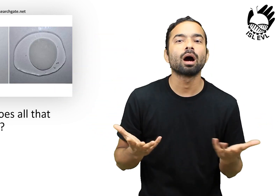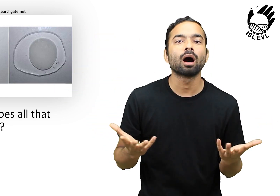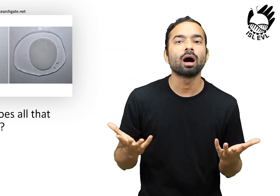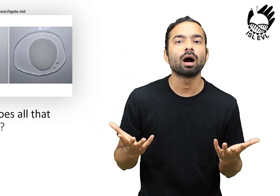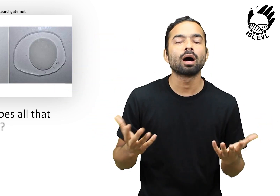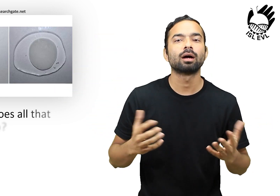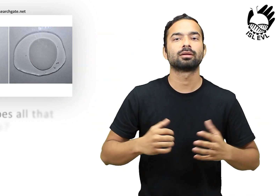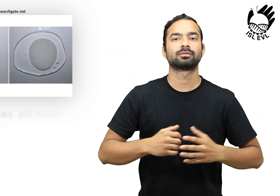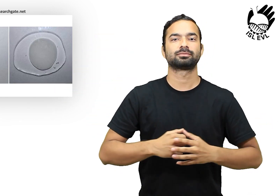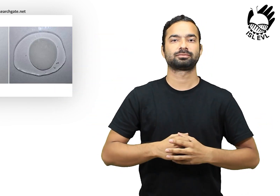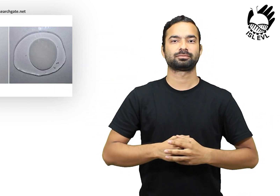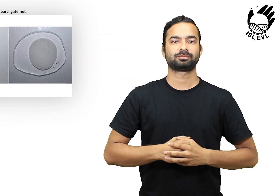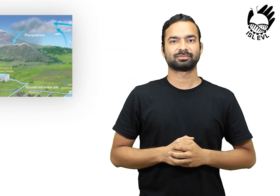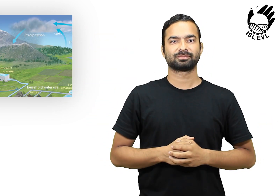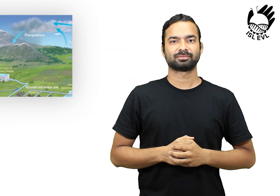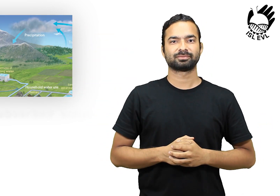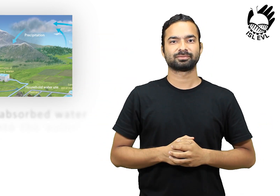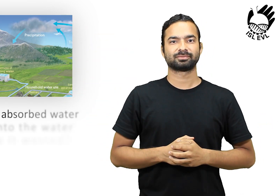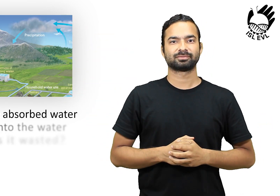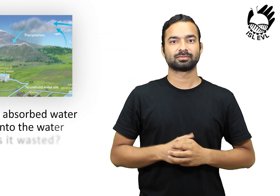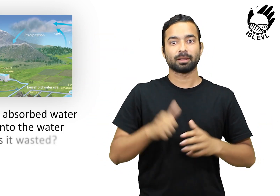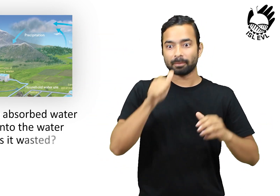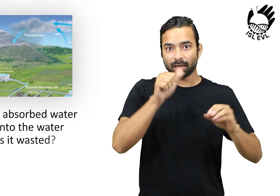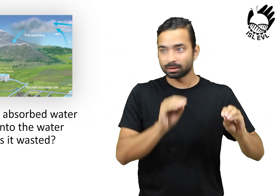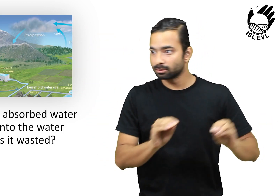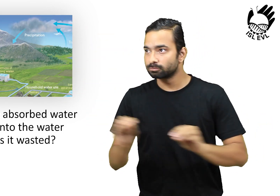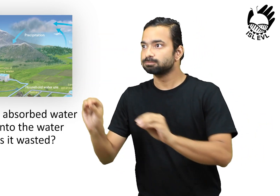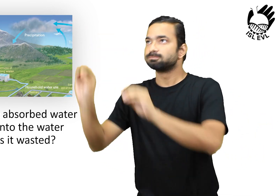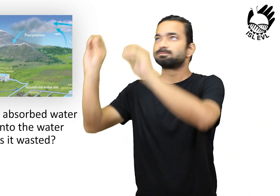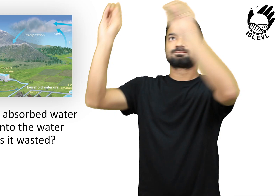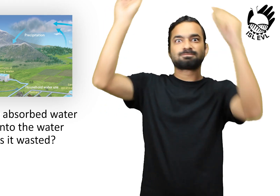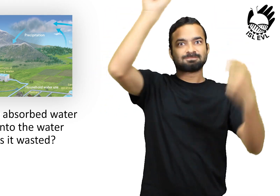gels are thrown away, where does all the water go?